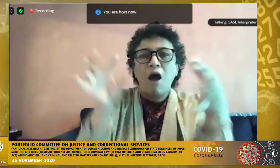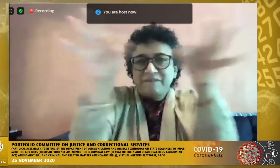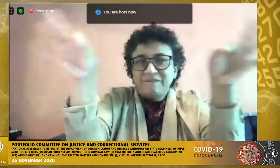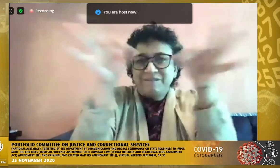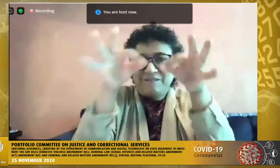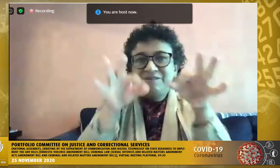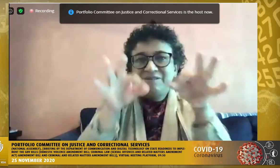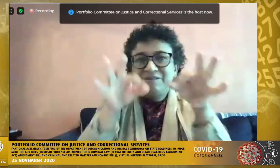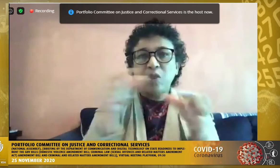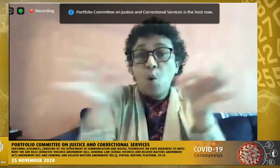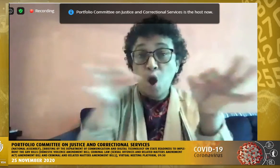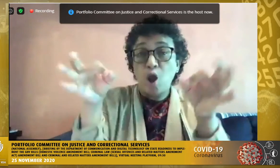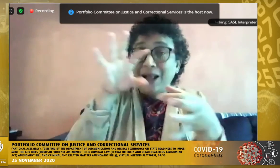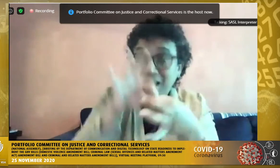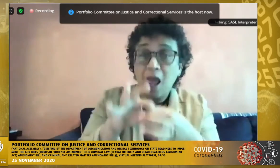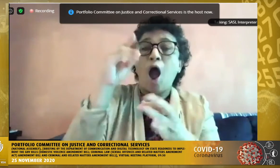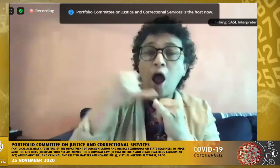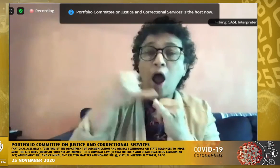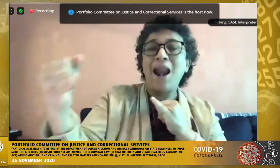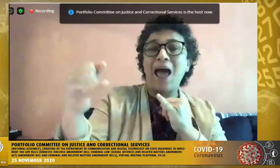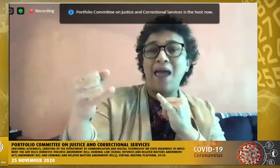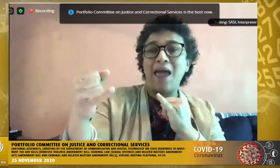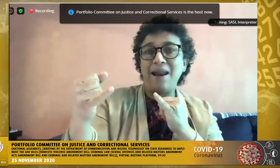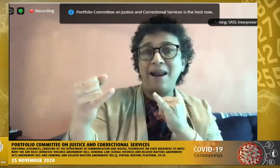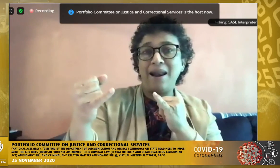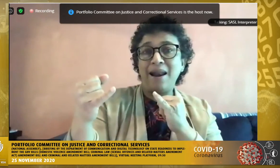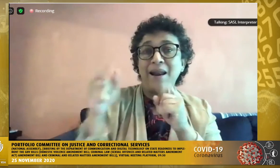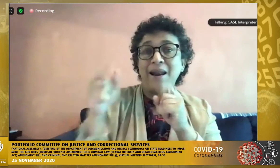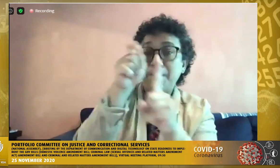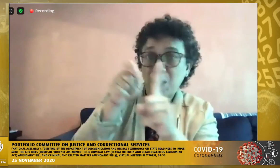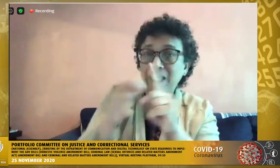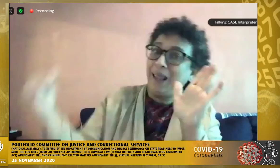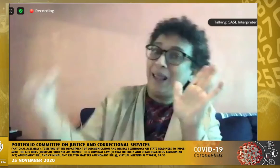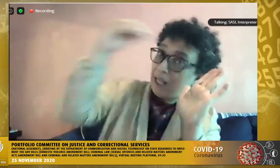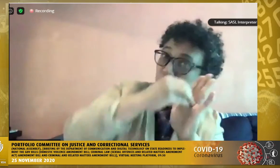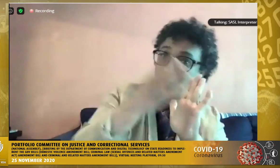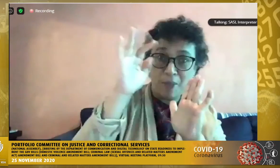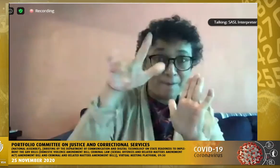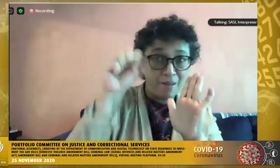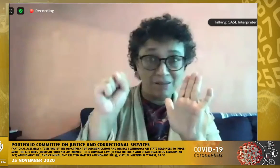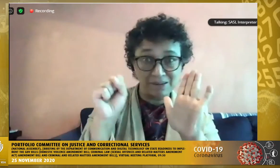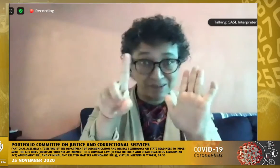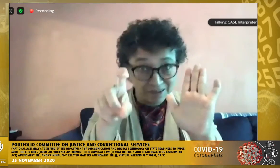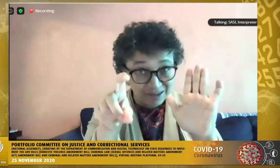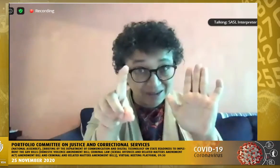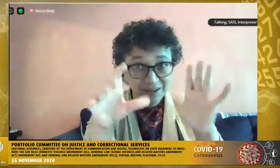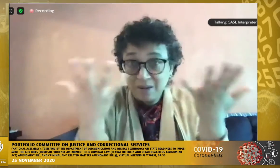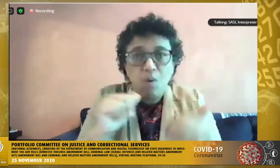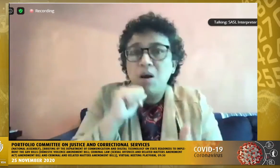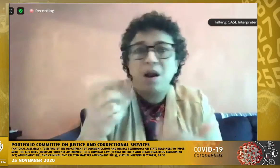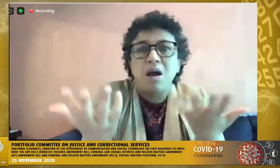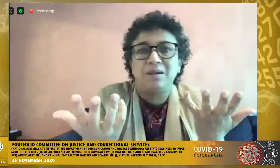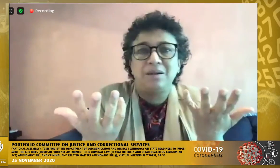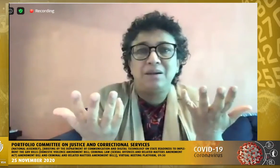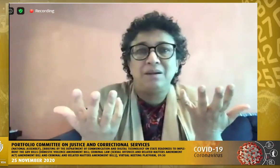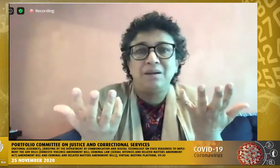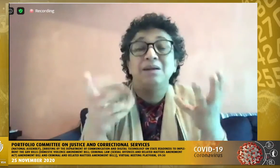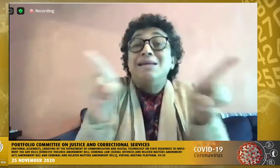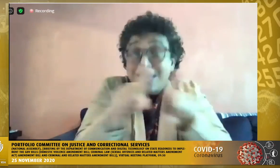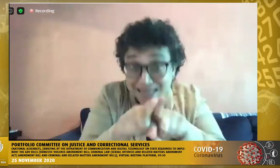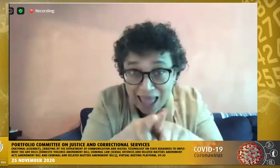the bill was being drafted, did you make any comment or contribution to the perhaps the wording,